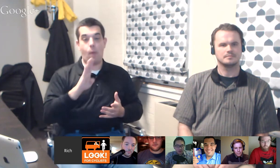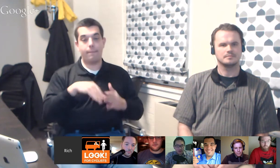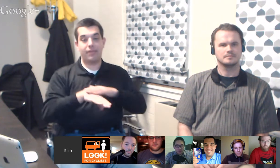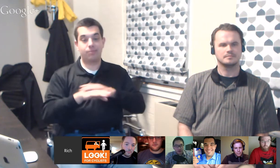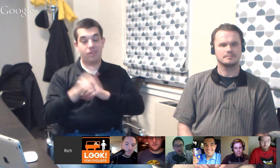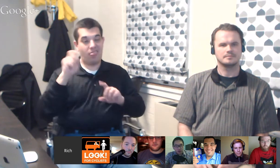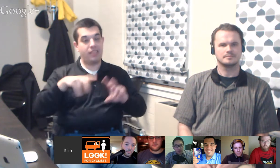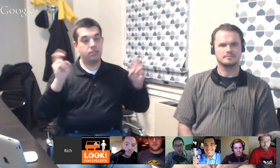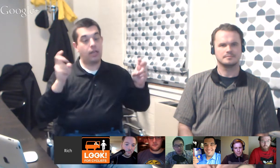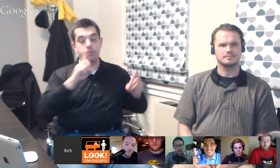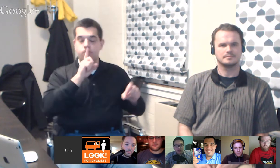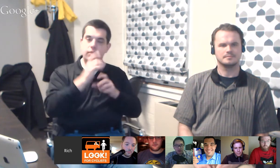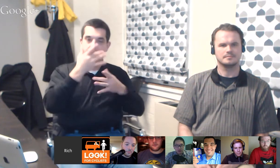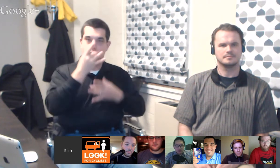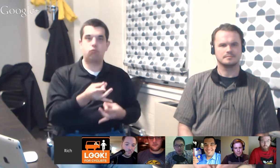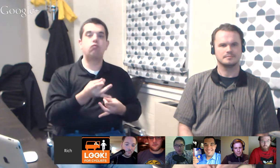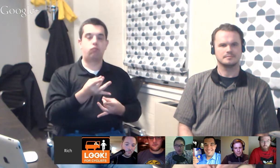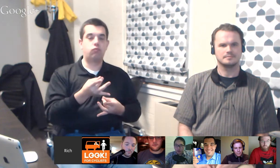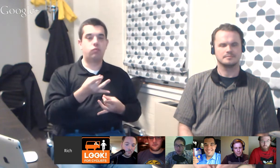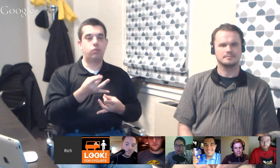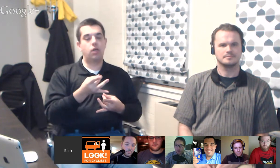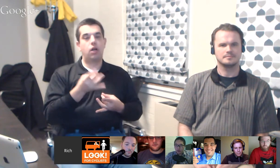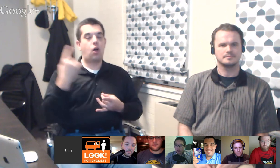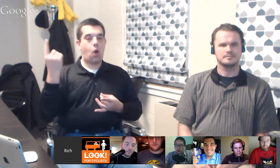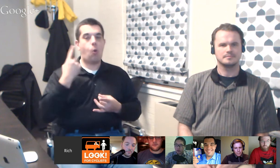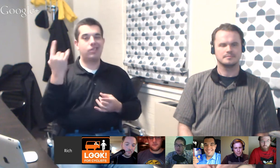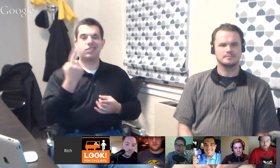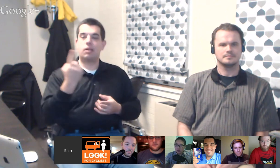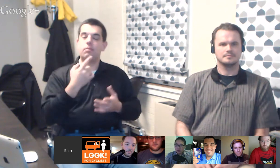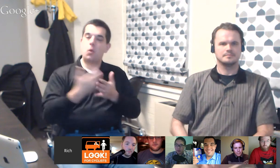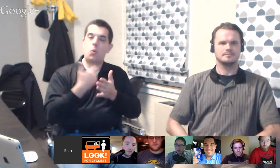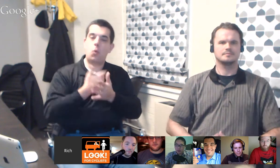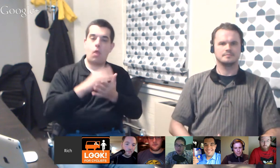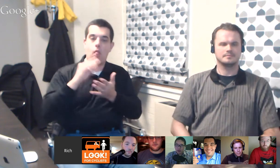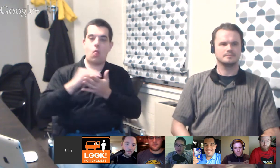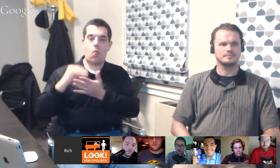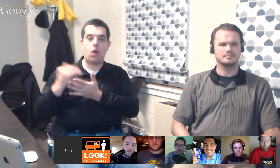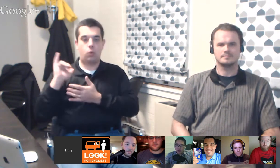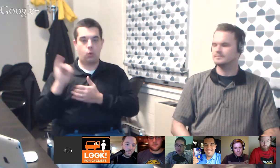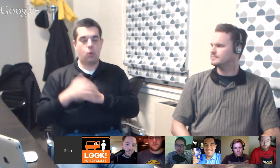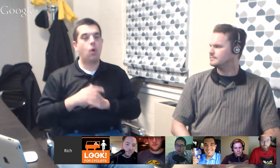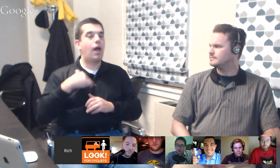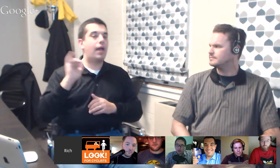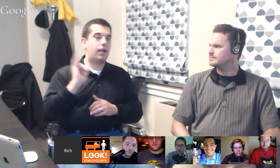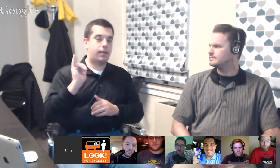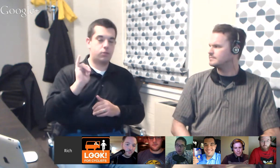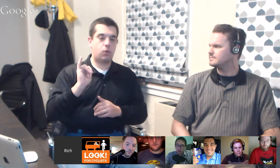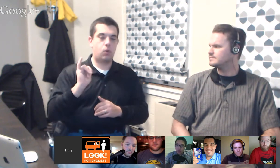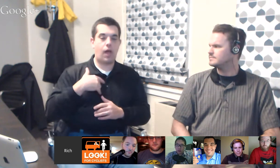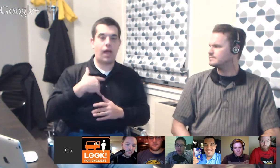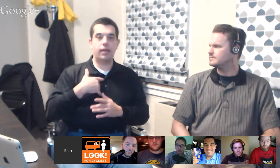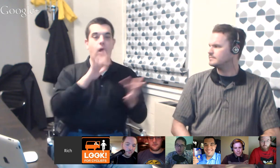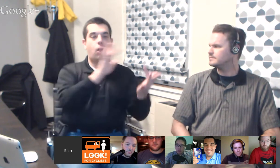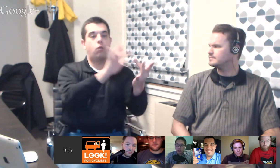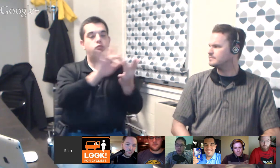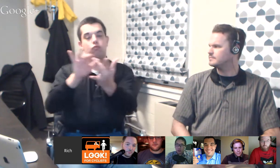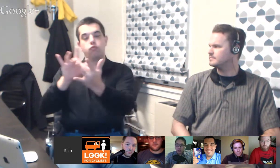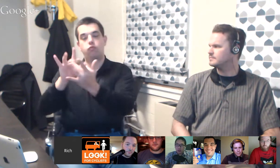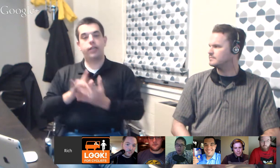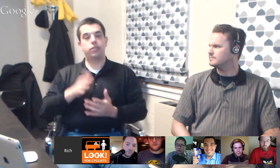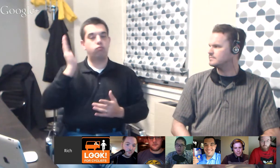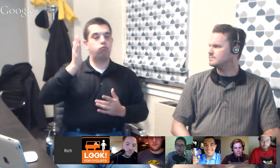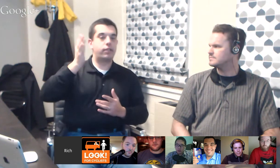that's very, very interesting, and there's always something new to learn. And I do a lot of outreach and